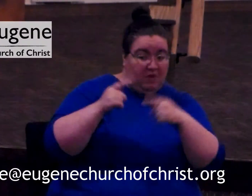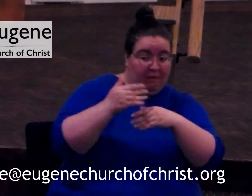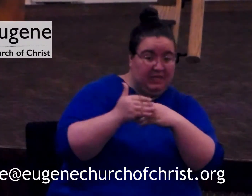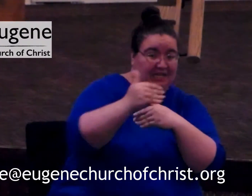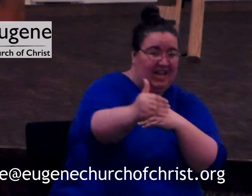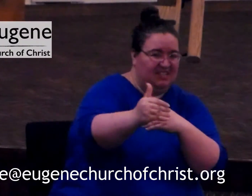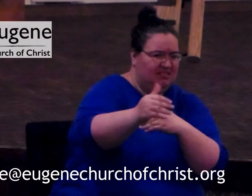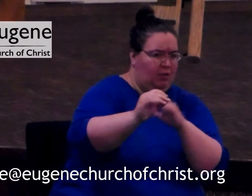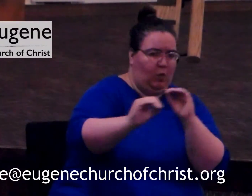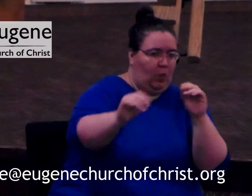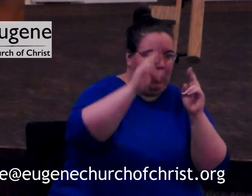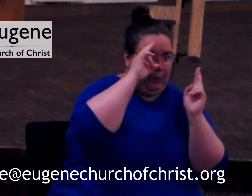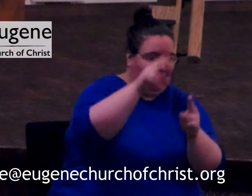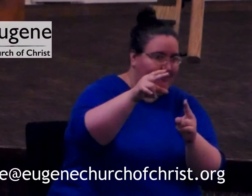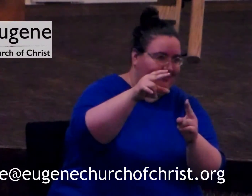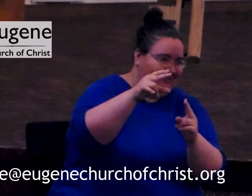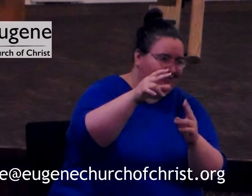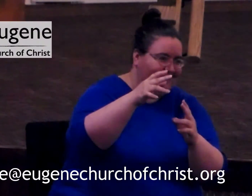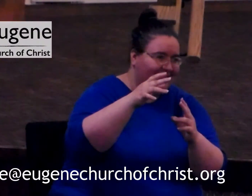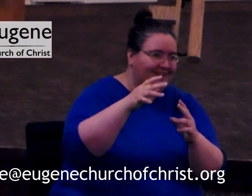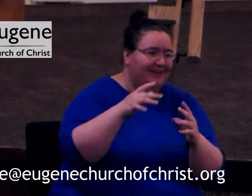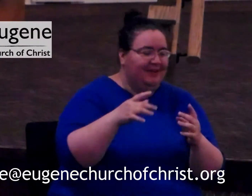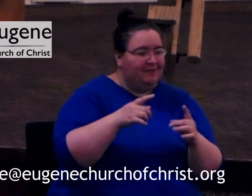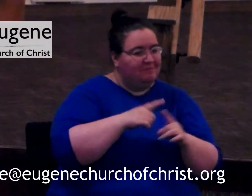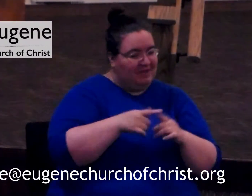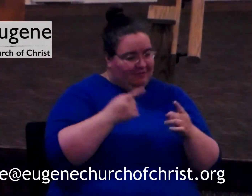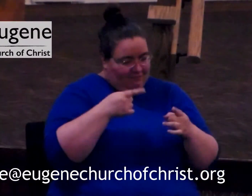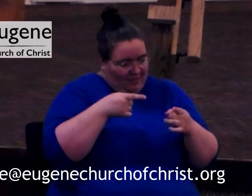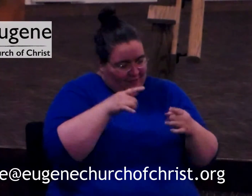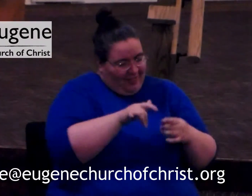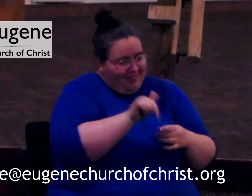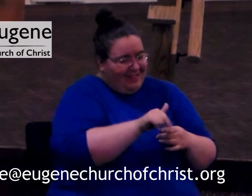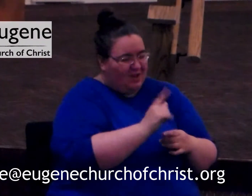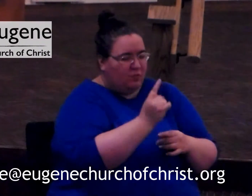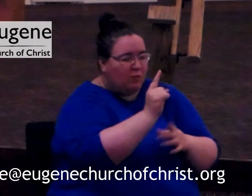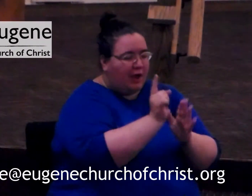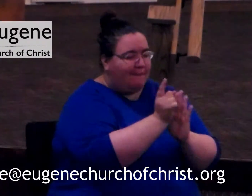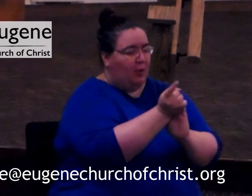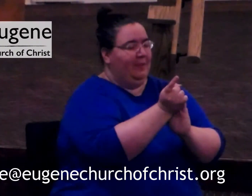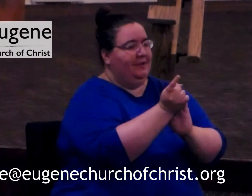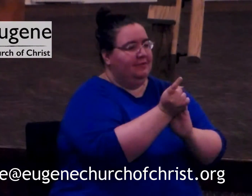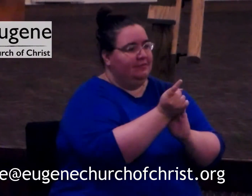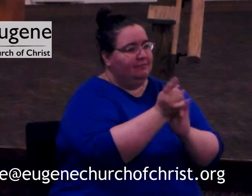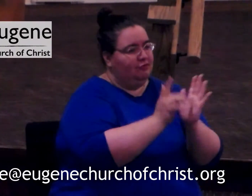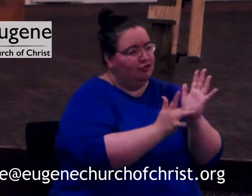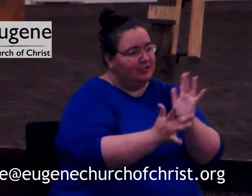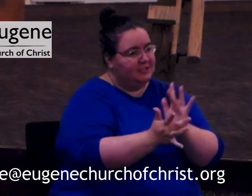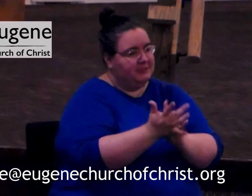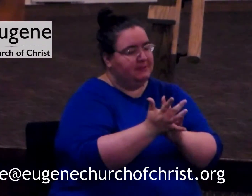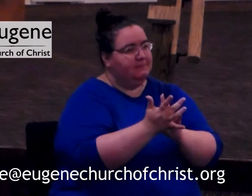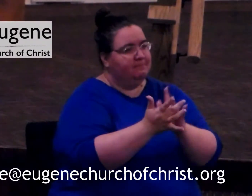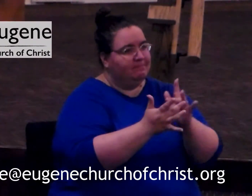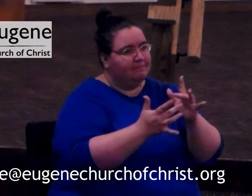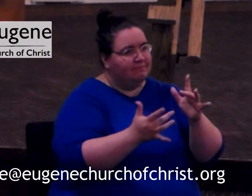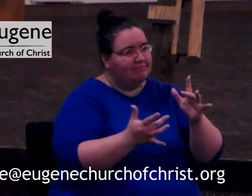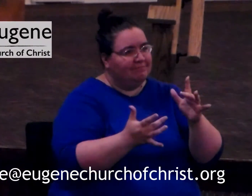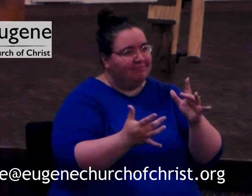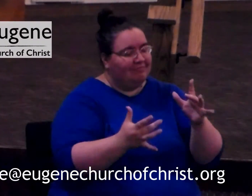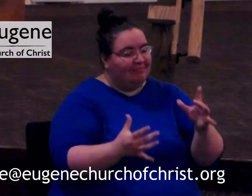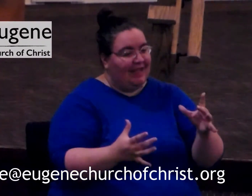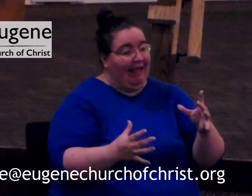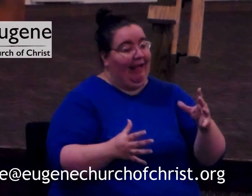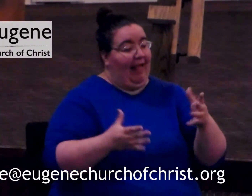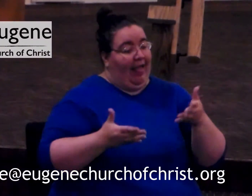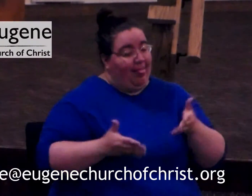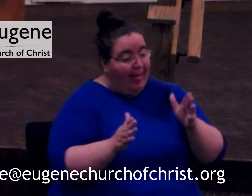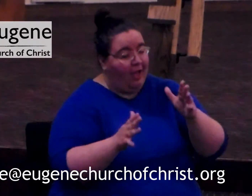moment, Jesus receives the honor that he is due. And so we don't know all the time the full story.